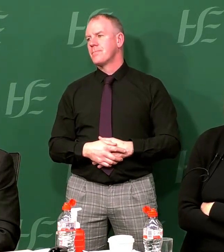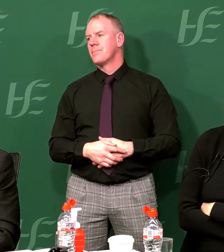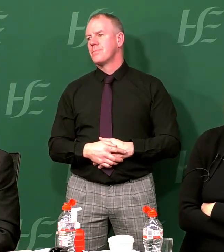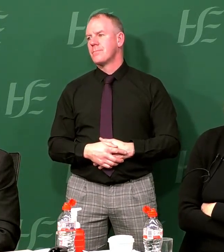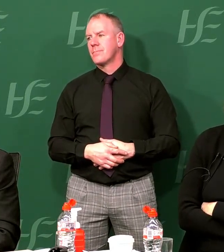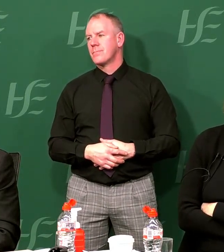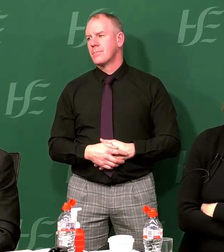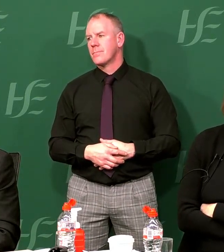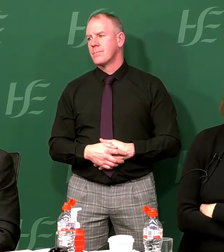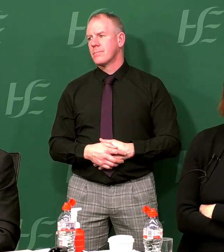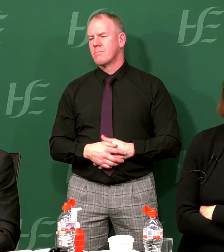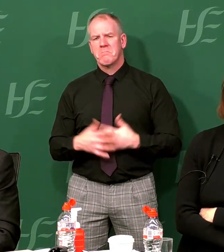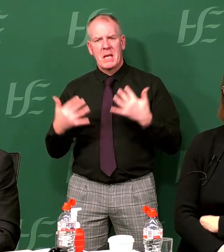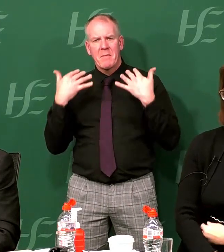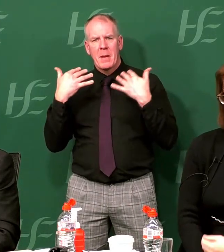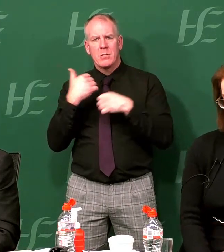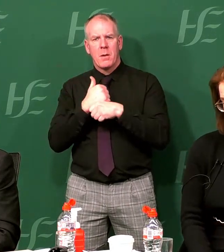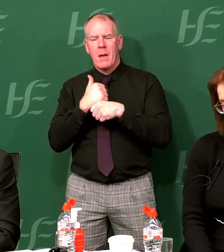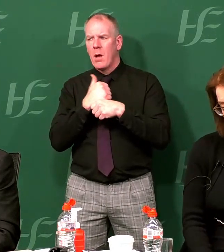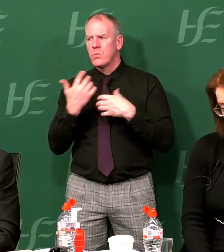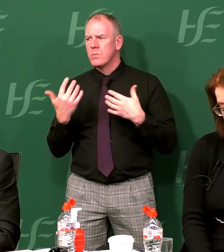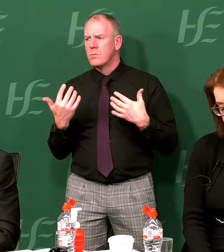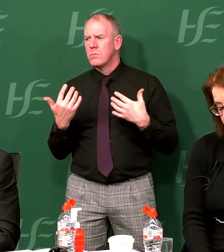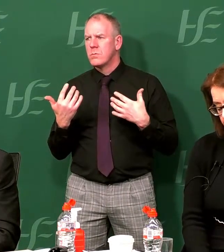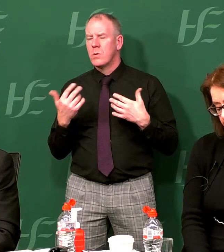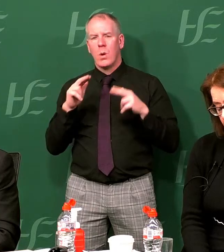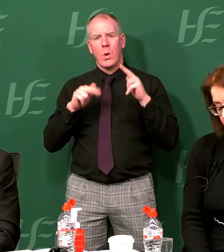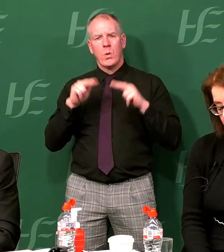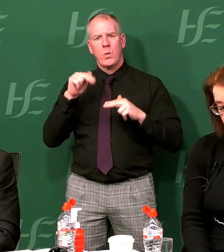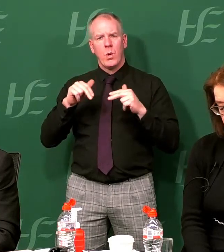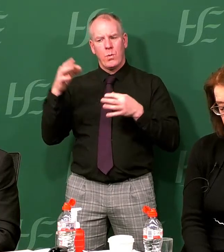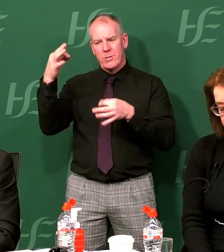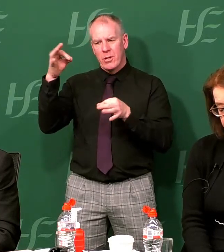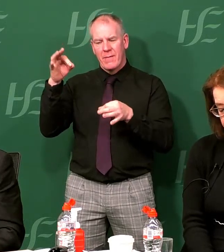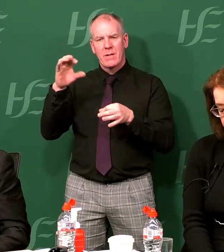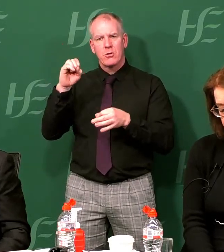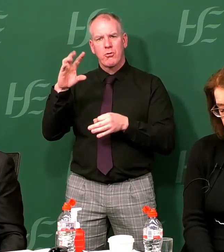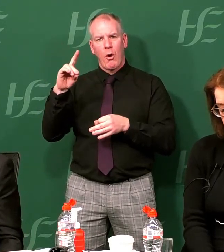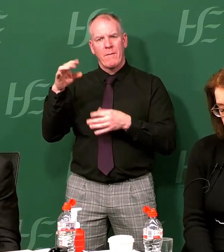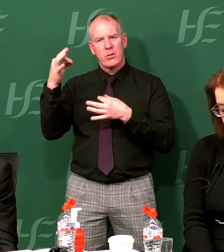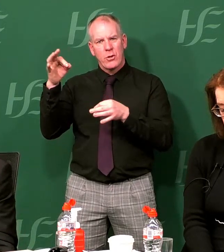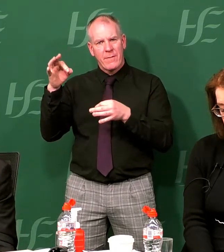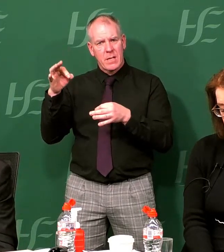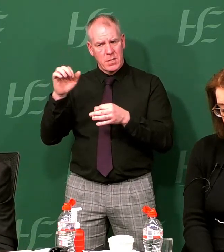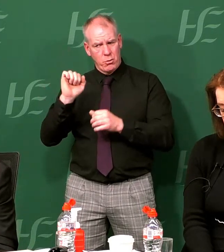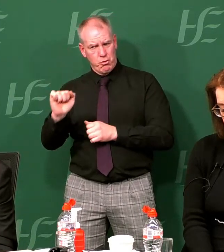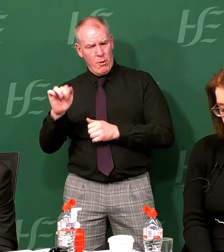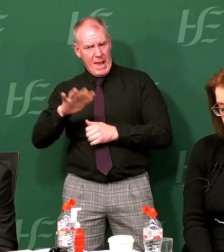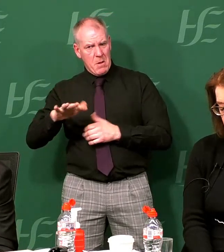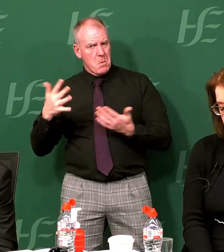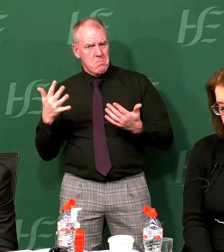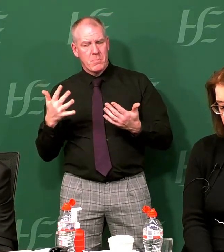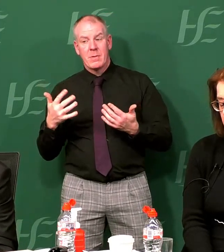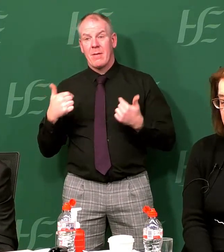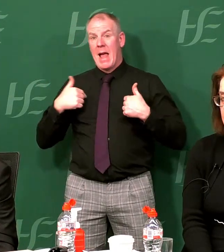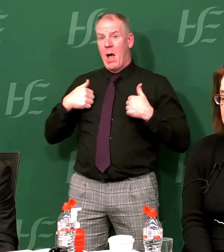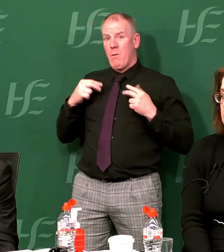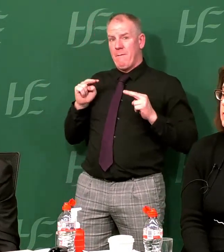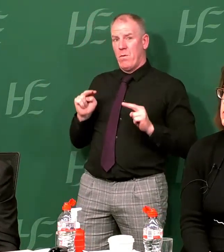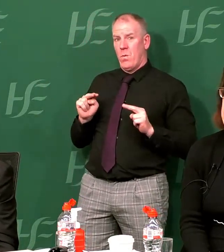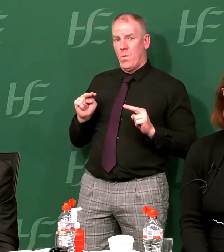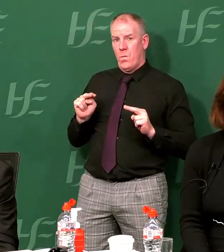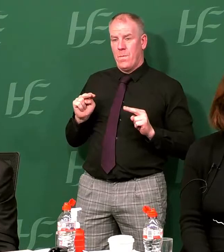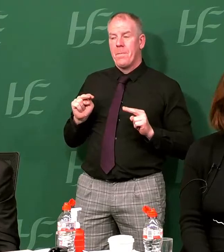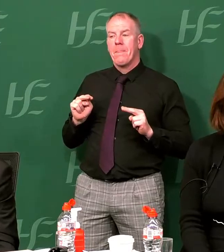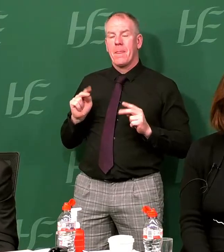So is there any info yet on how the new certs will work, or is that even a HSE area? Yeah, well, from our perspective,